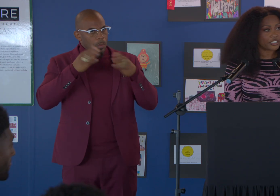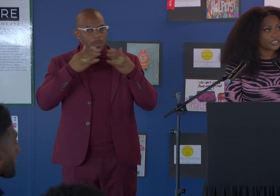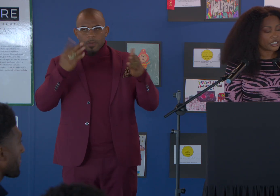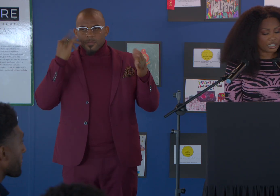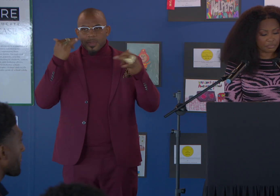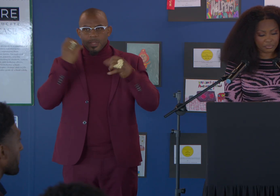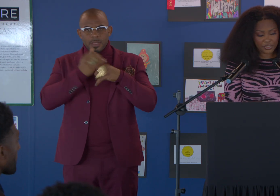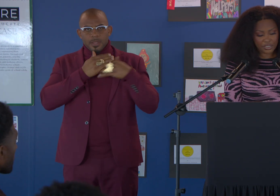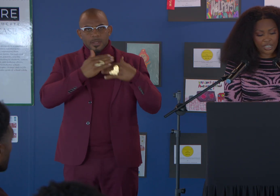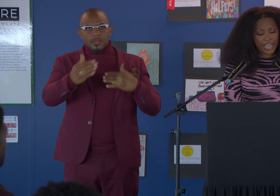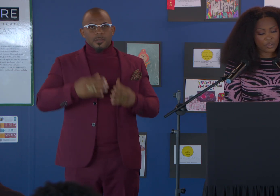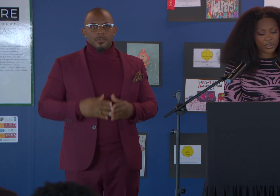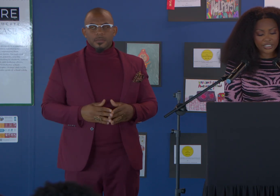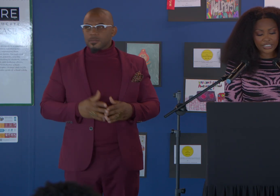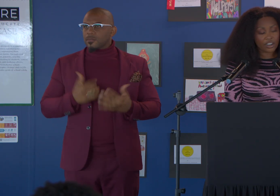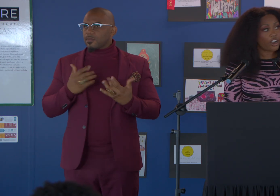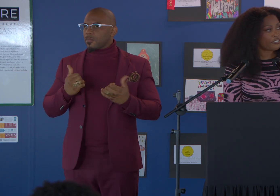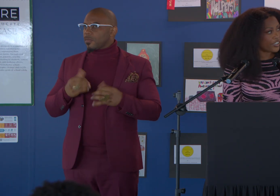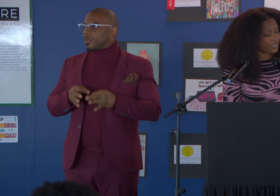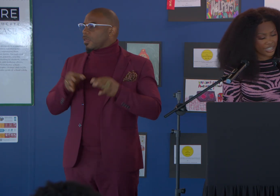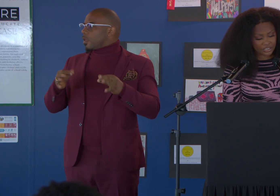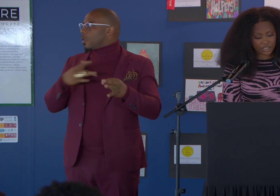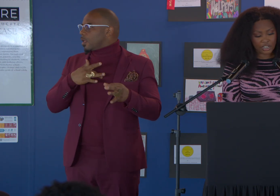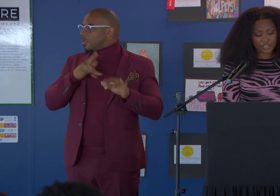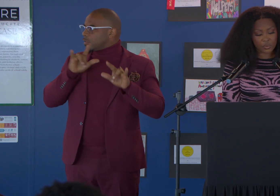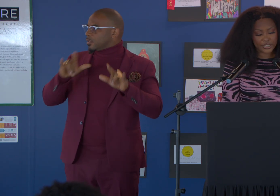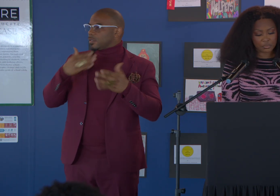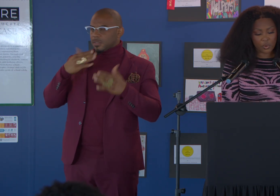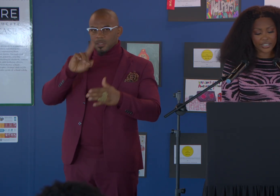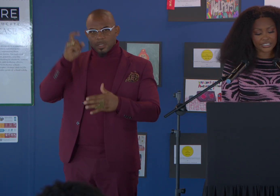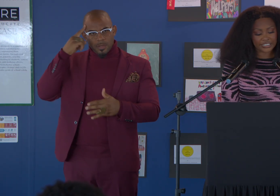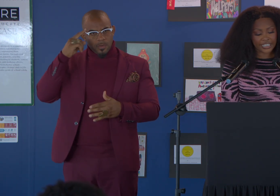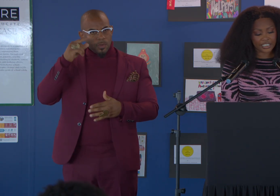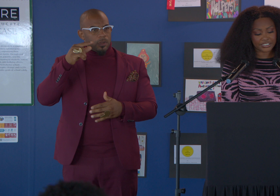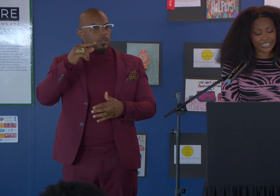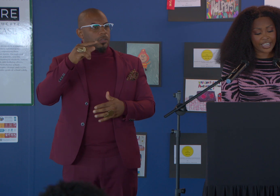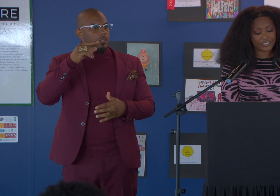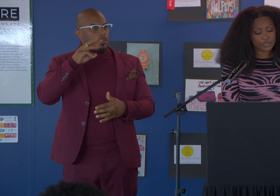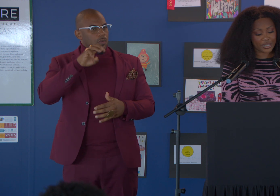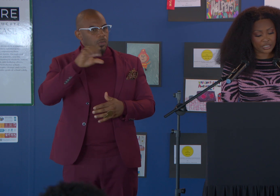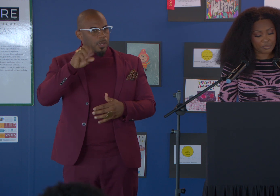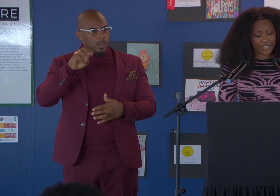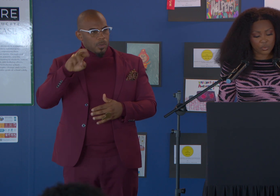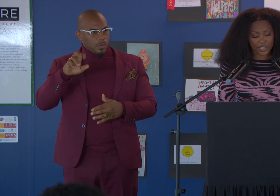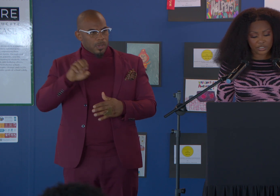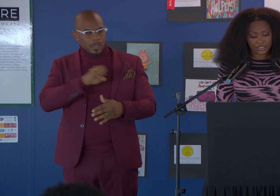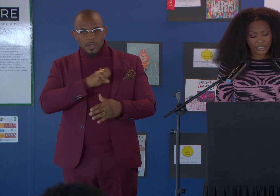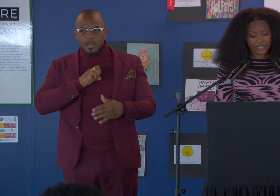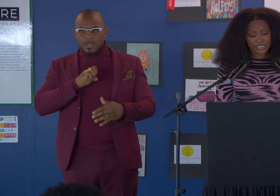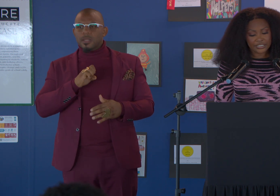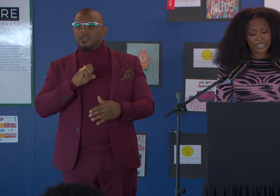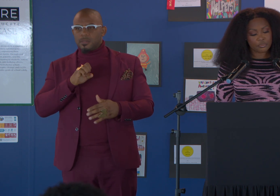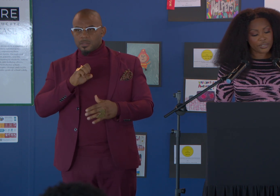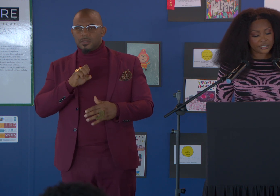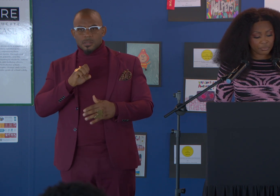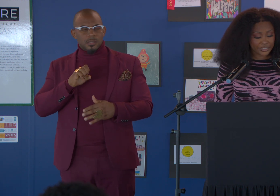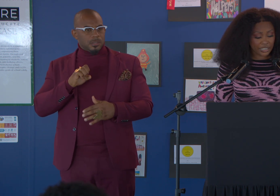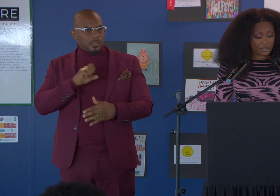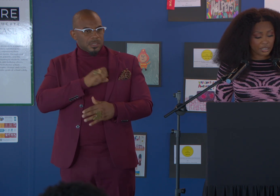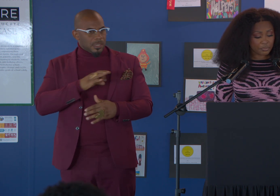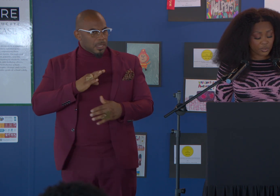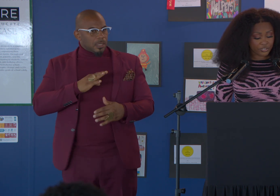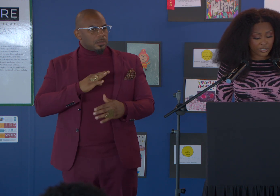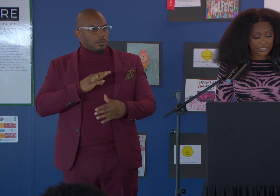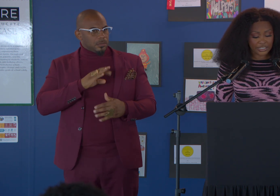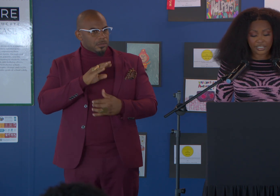public for years to come. I want to extend a heartfelt thanks to Governor Wes Moore and his executive staff, especially Manny Welsh, Senate